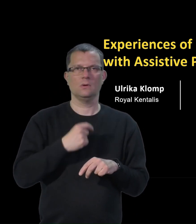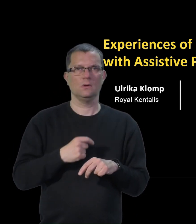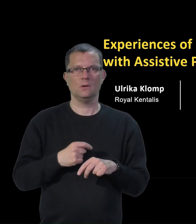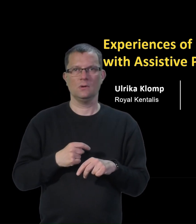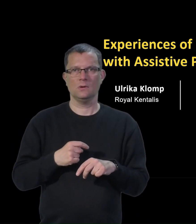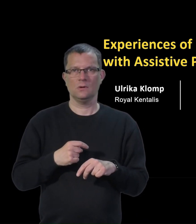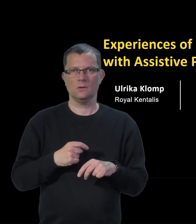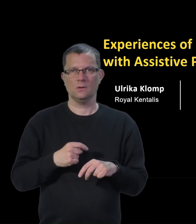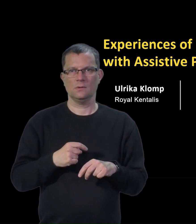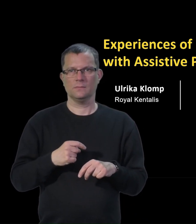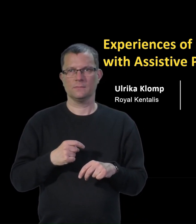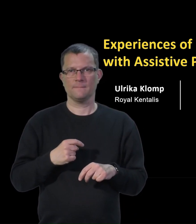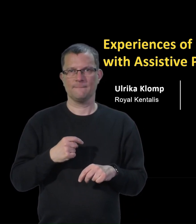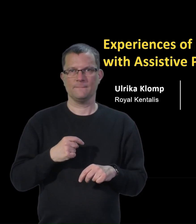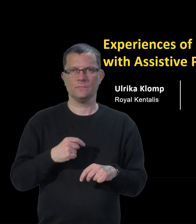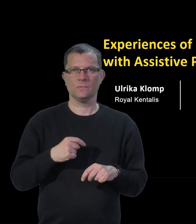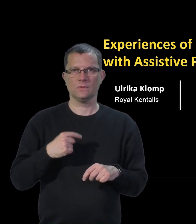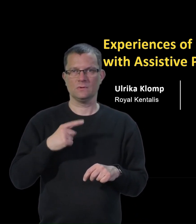eyes,